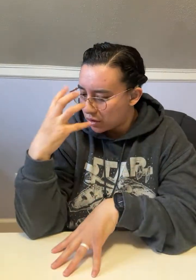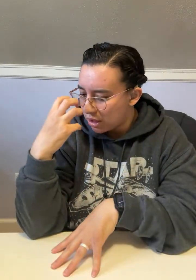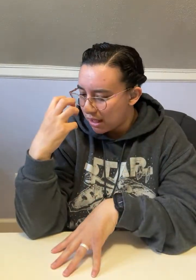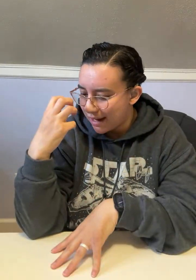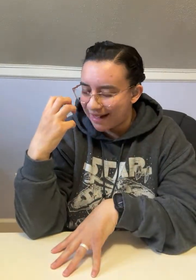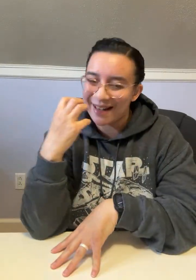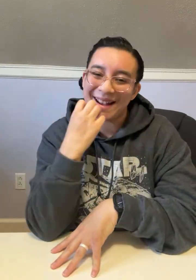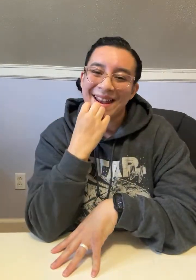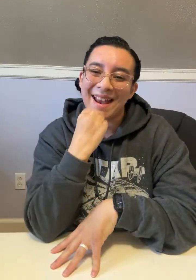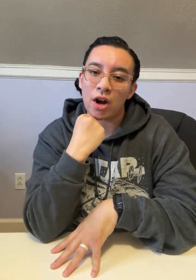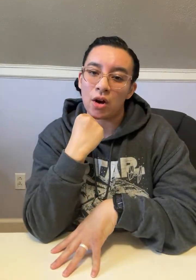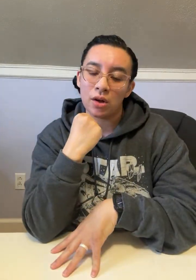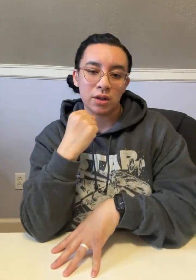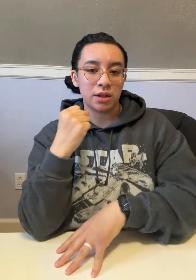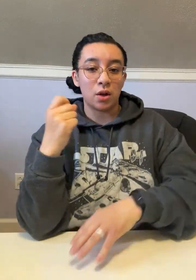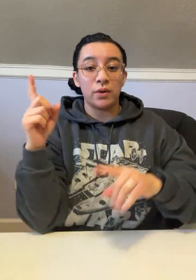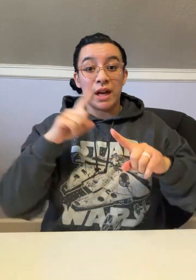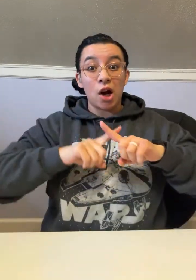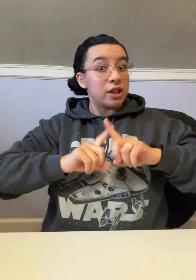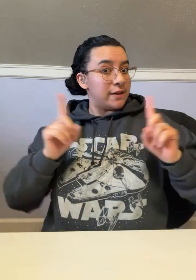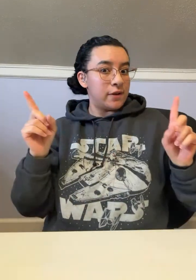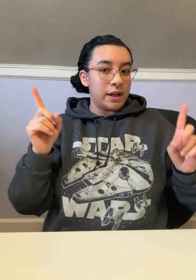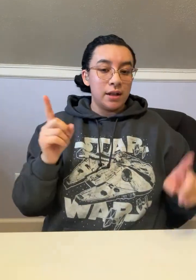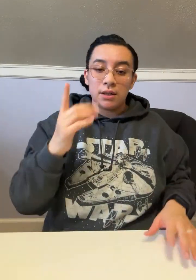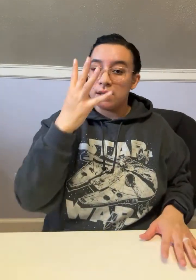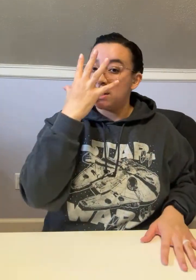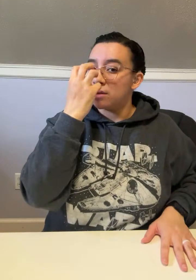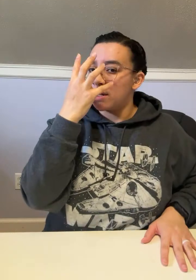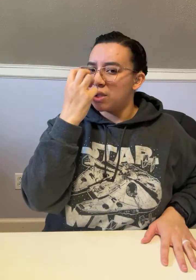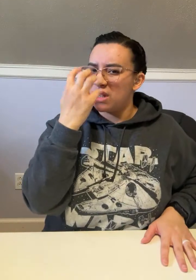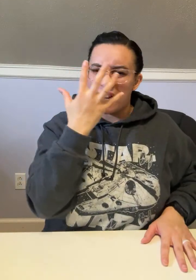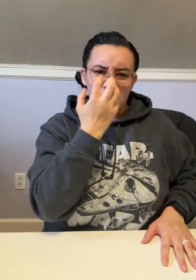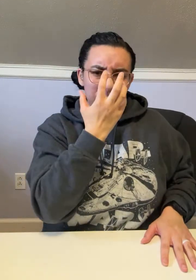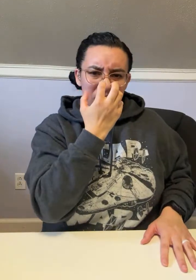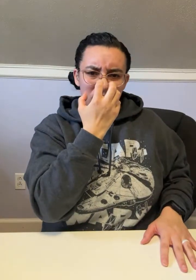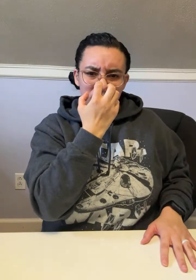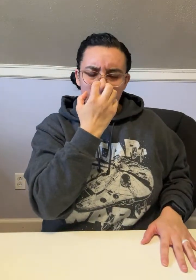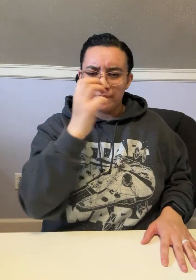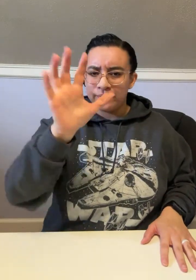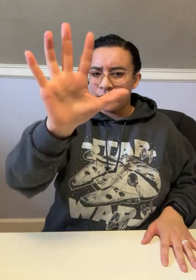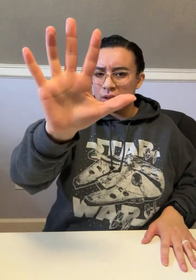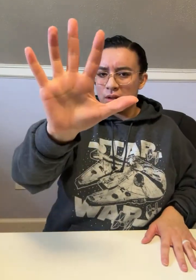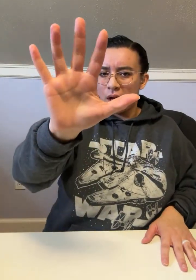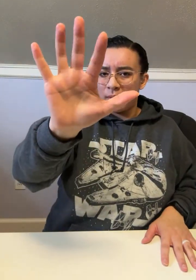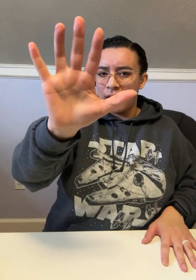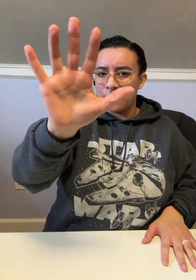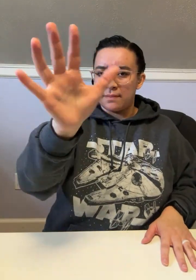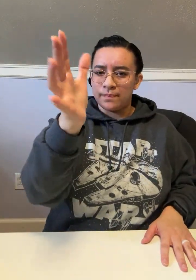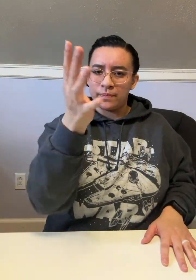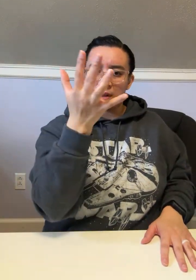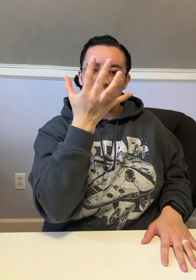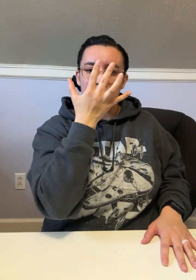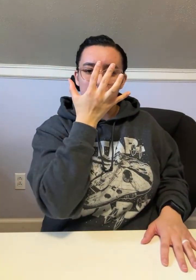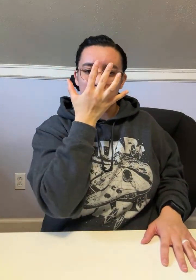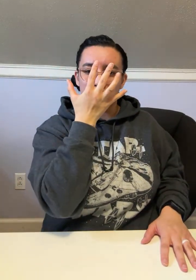grouchy and care? So they are different. This is grouchy, like grumpy. So dominant hand, face towards your